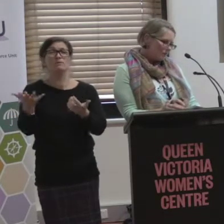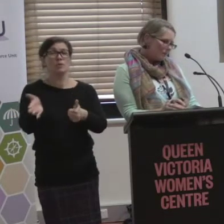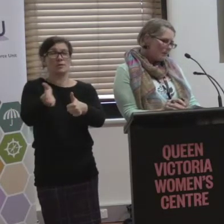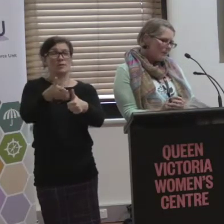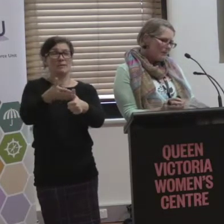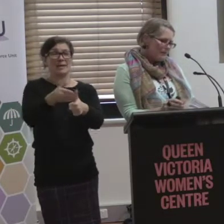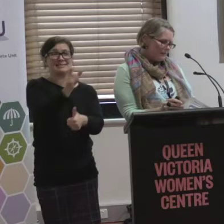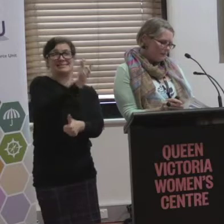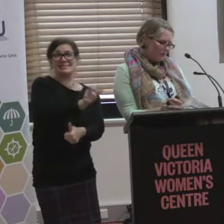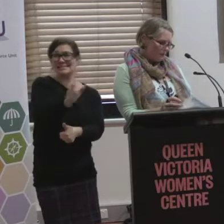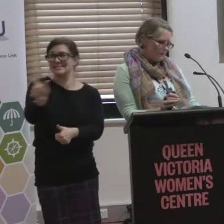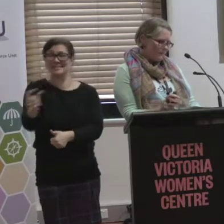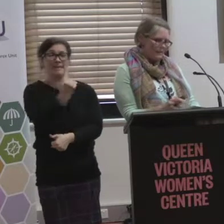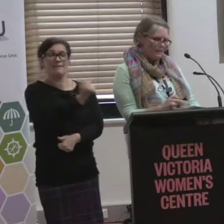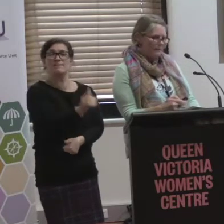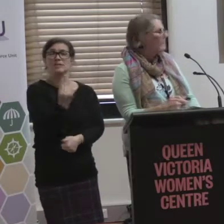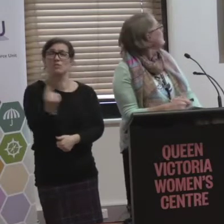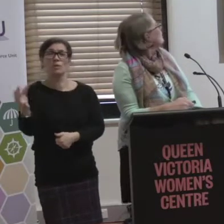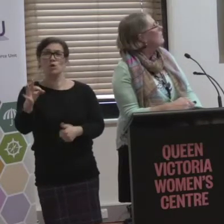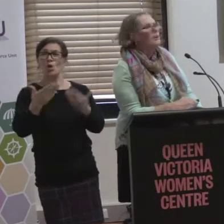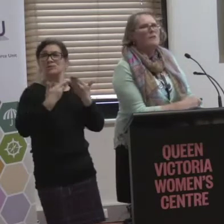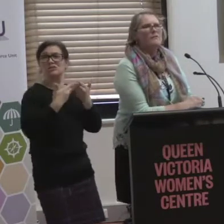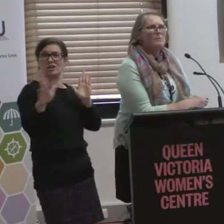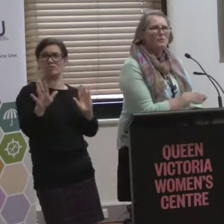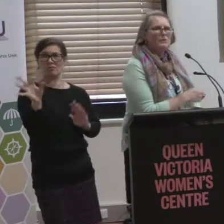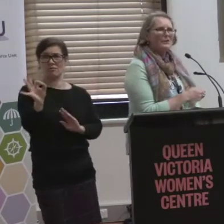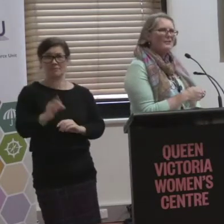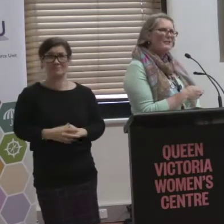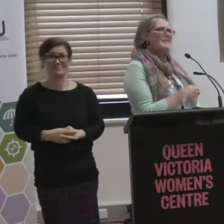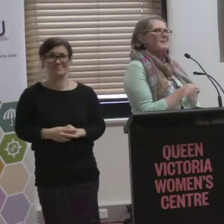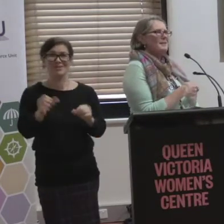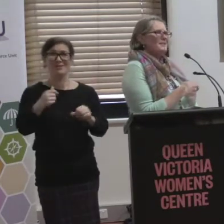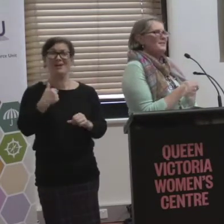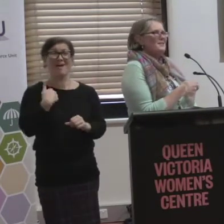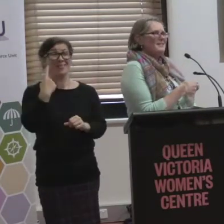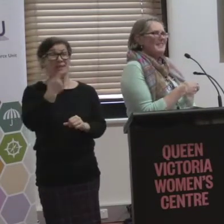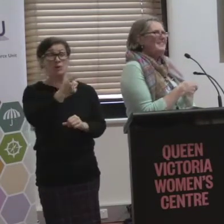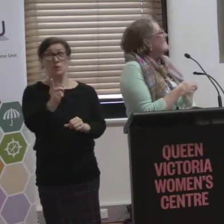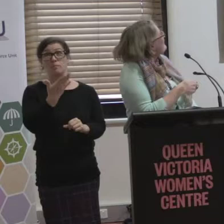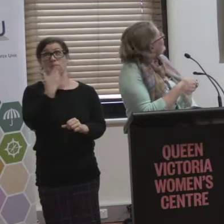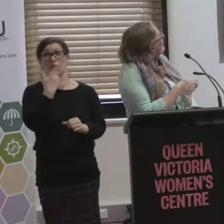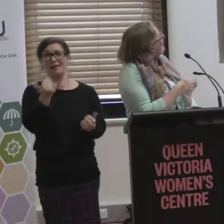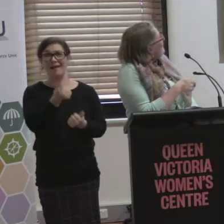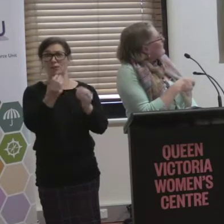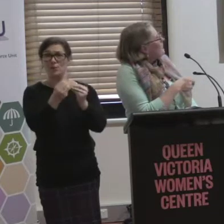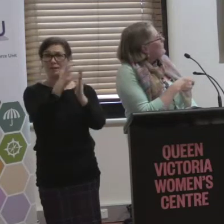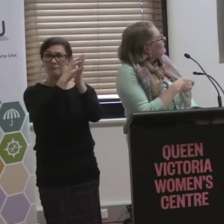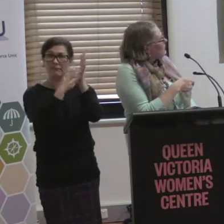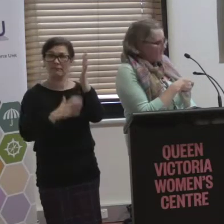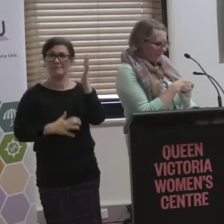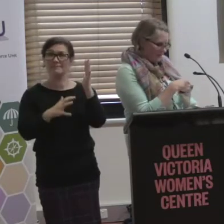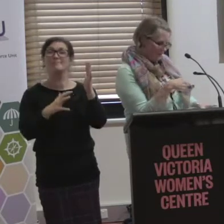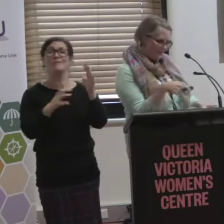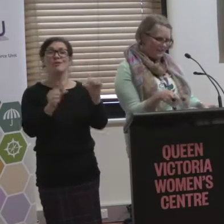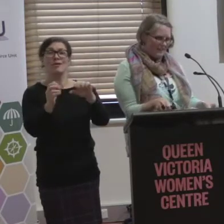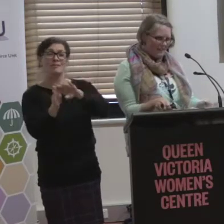each presenting circumstance. All right, I've bored you enough with the Medical Treatment Planning Decisions Act, so we'll move on to